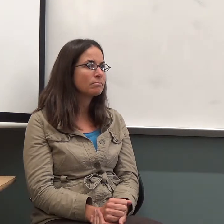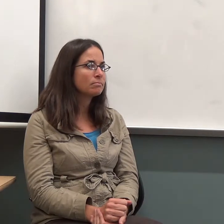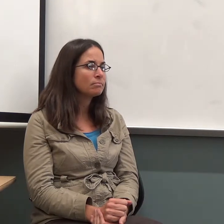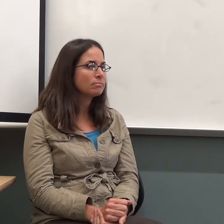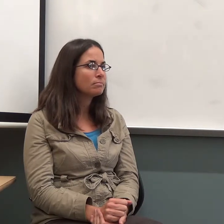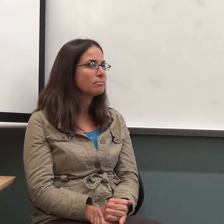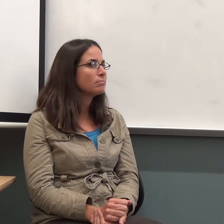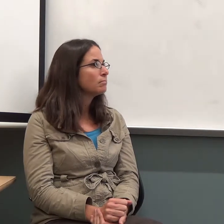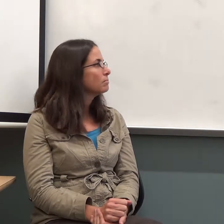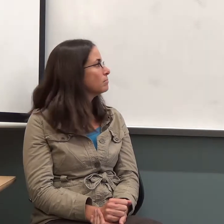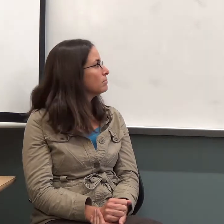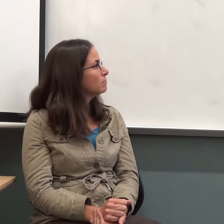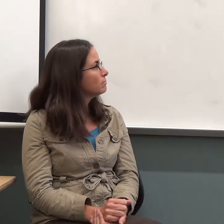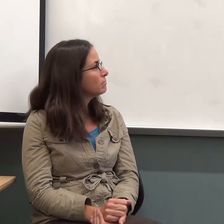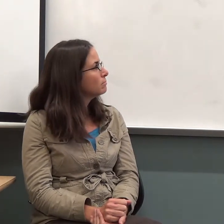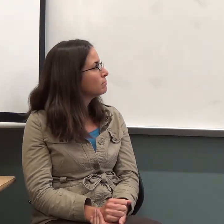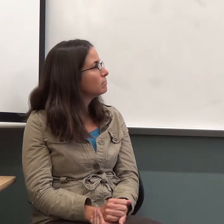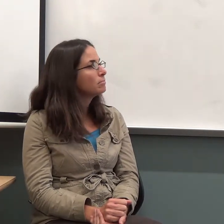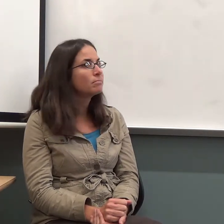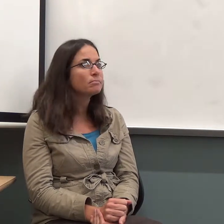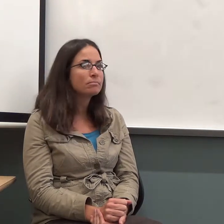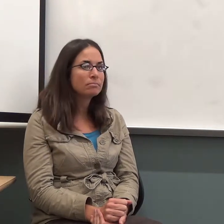because I want to make sure on Wednesday we get through them